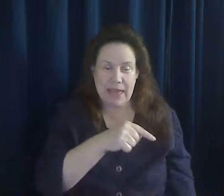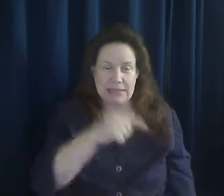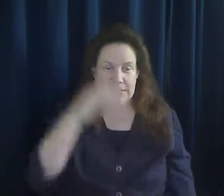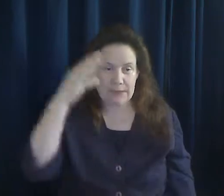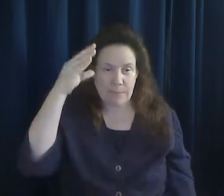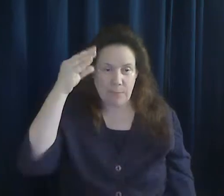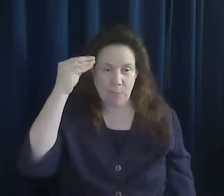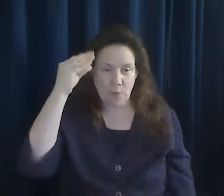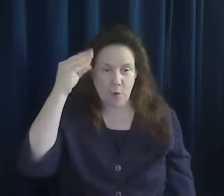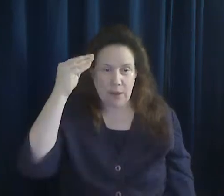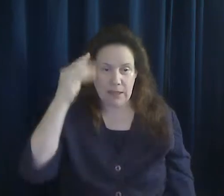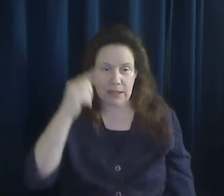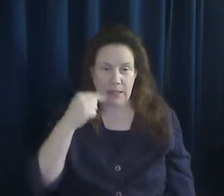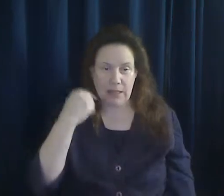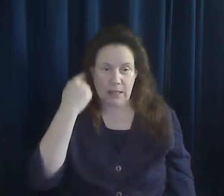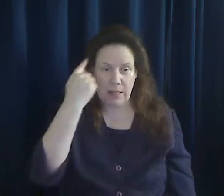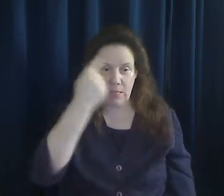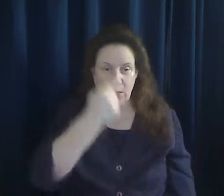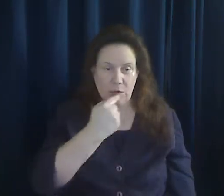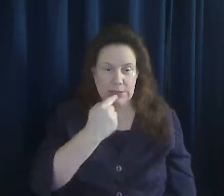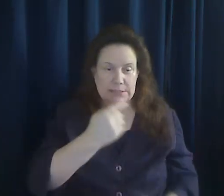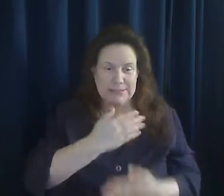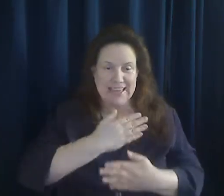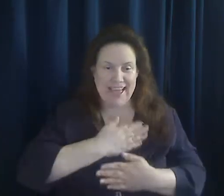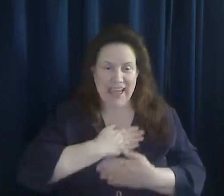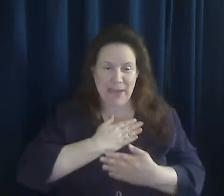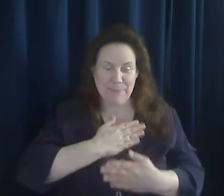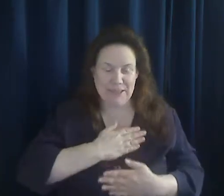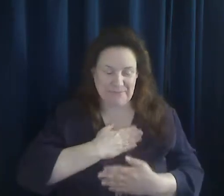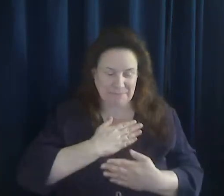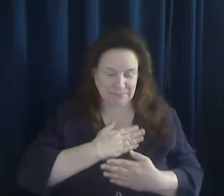That boy looks happy.